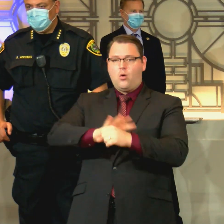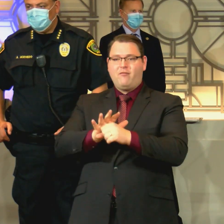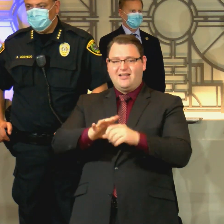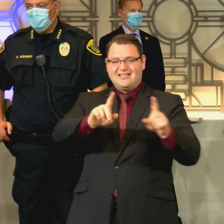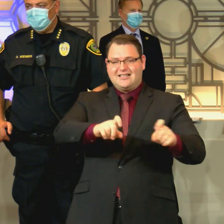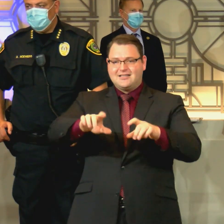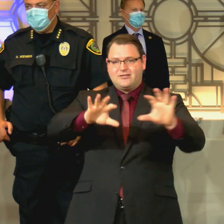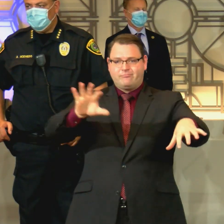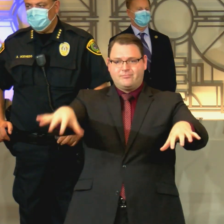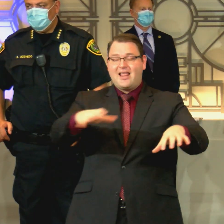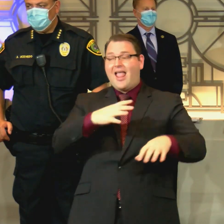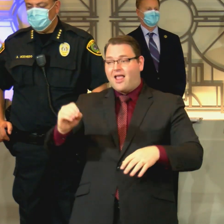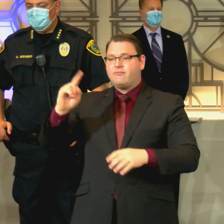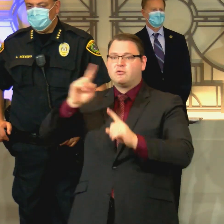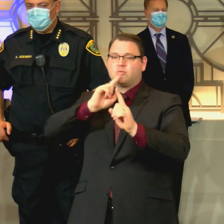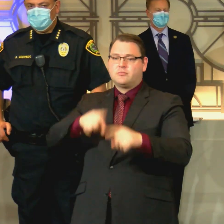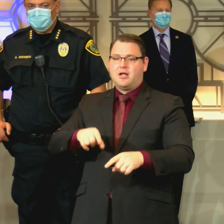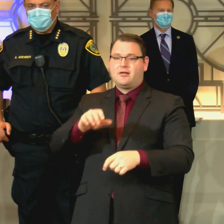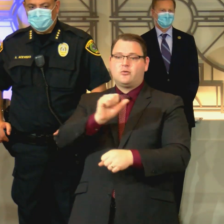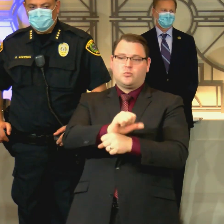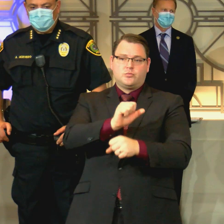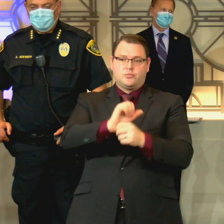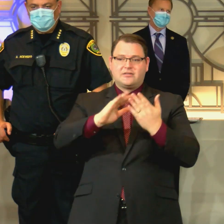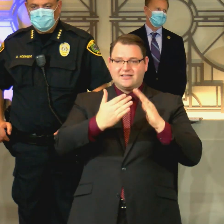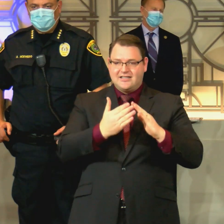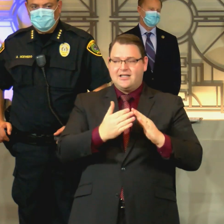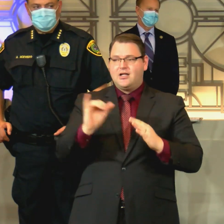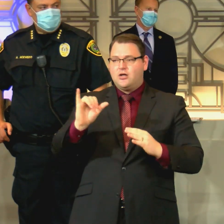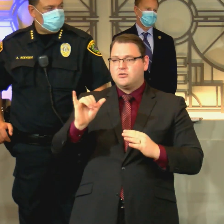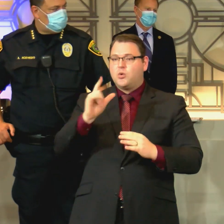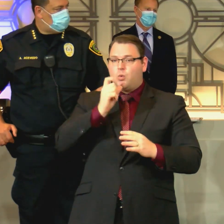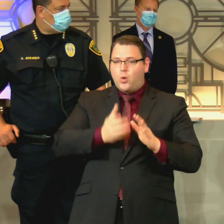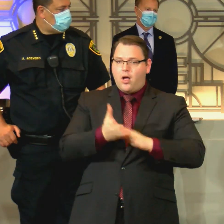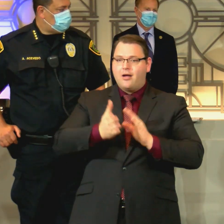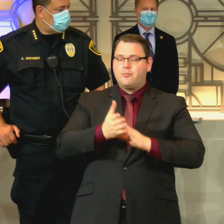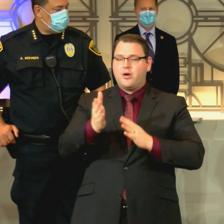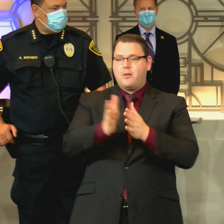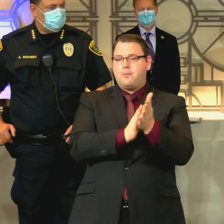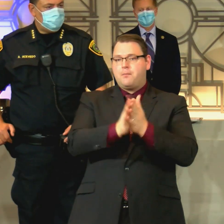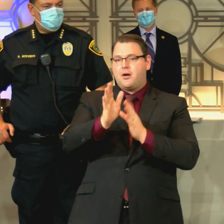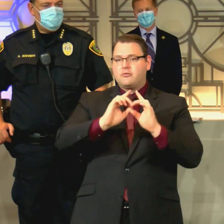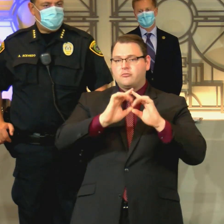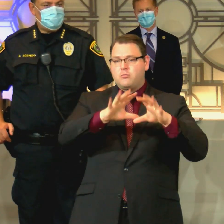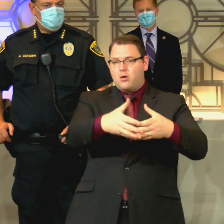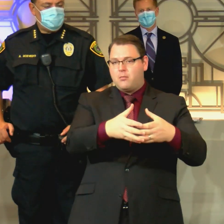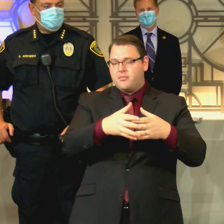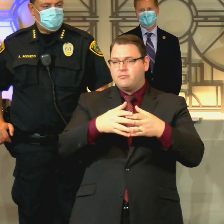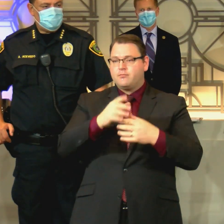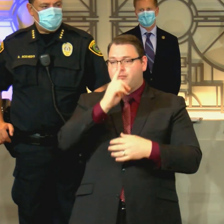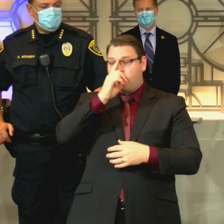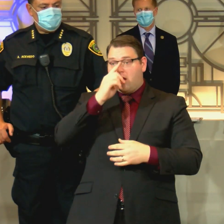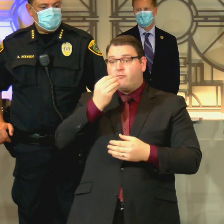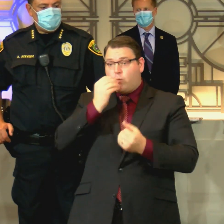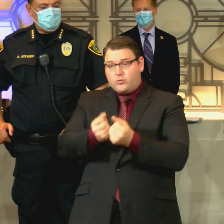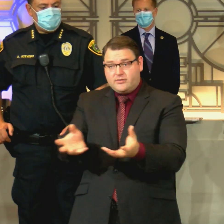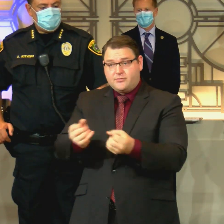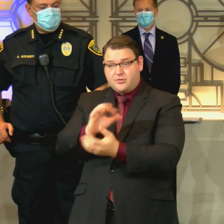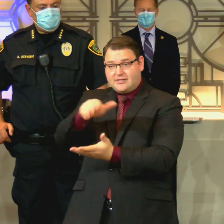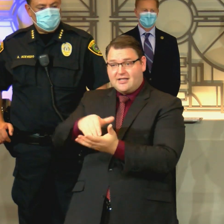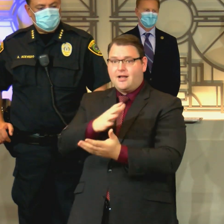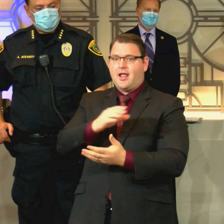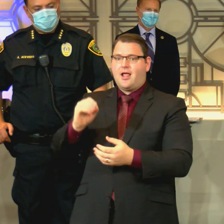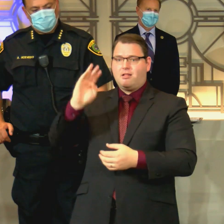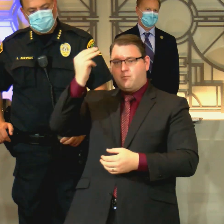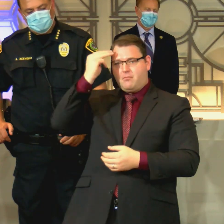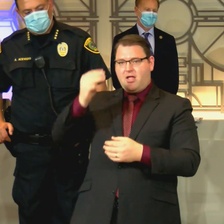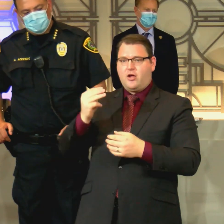essential municipal personnel operating the Houston Parks Department, the Meals Distribution Centers, and the Mayor's Office